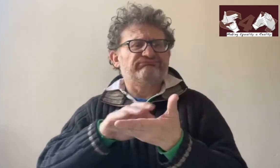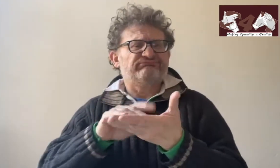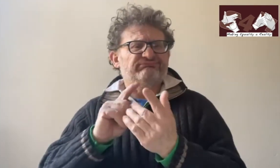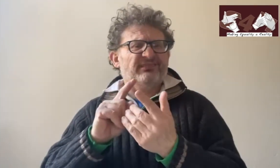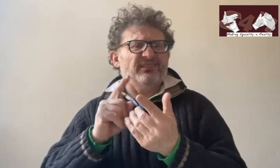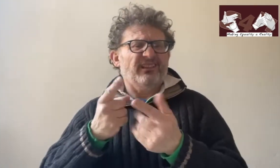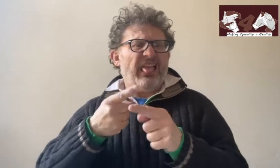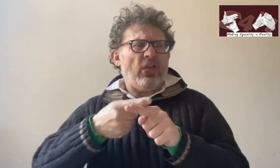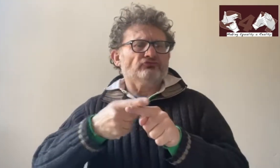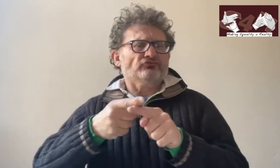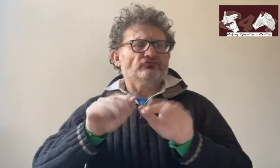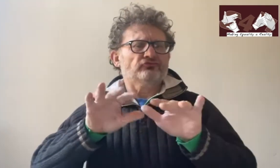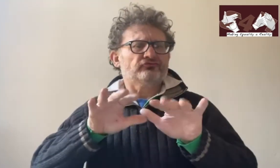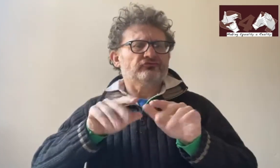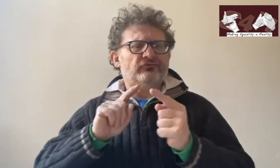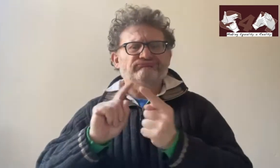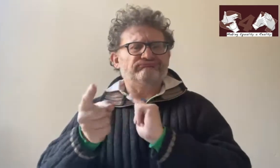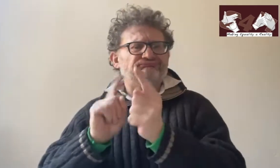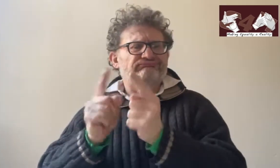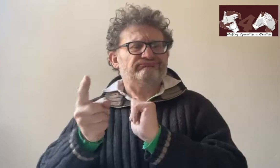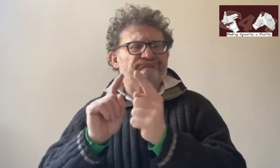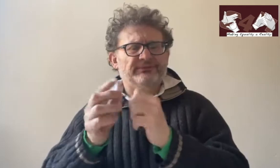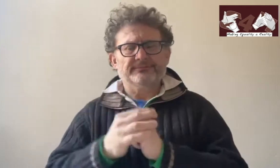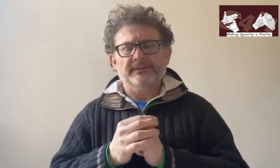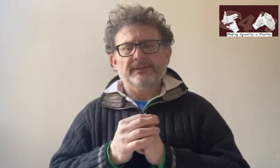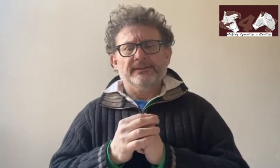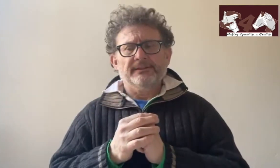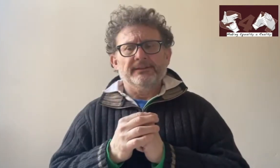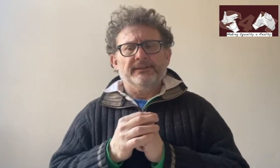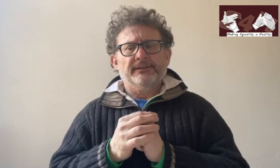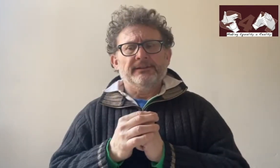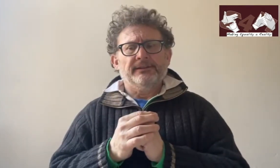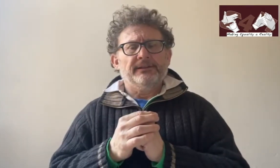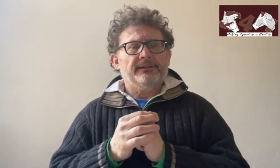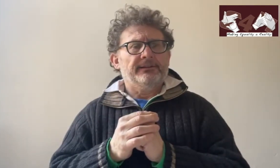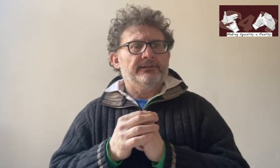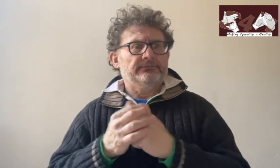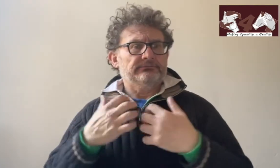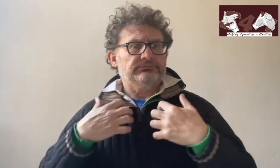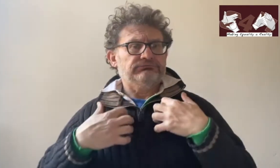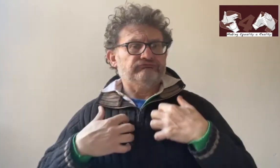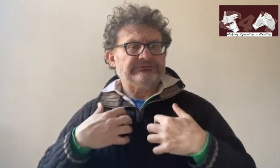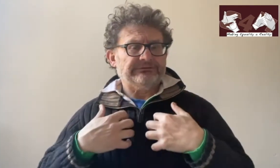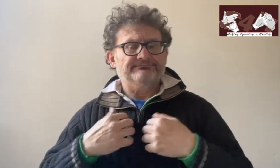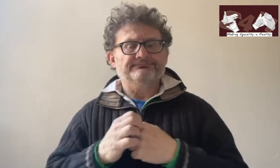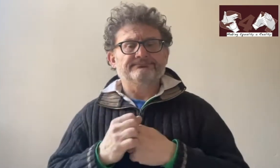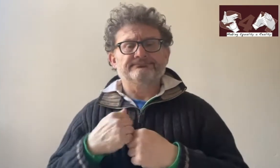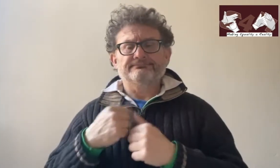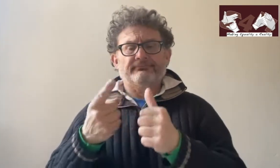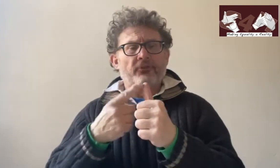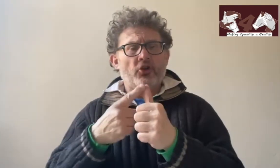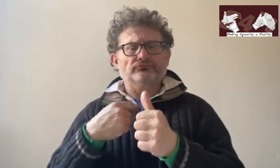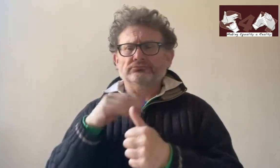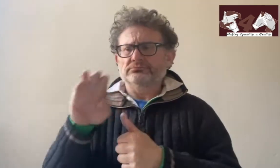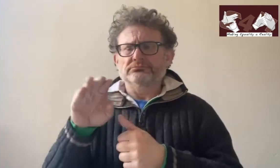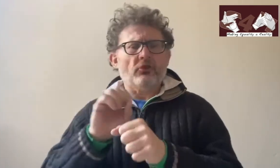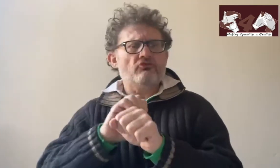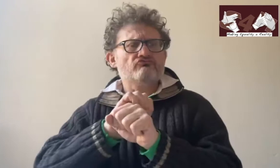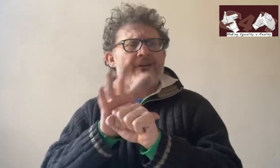had a conversation with them via this system called Relay UK, where they could speak to me and the operator would type, I would type, and the operator would relay that